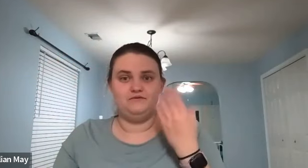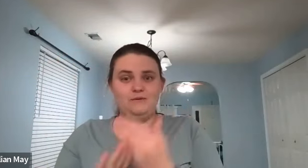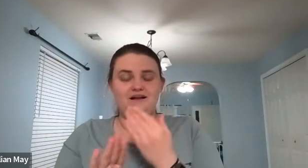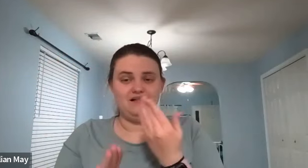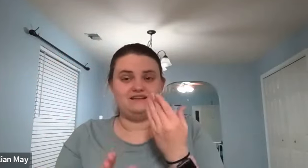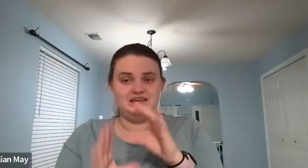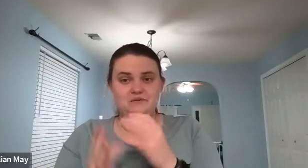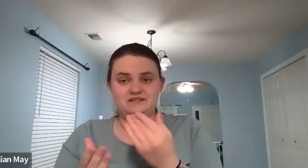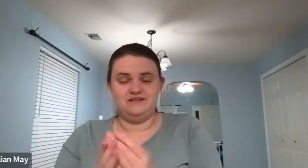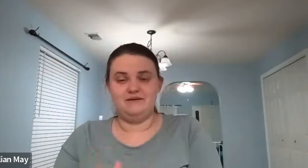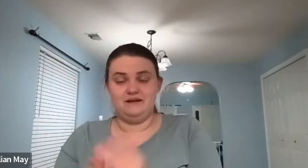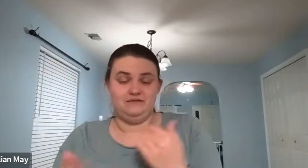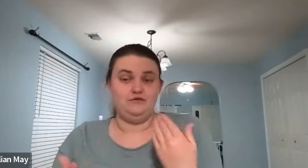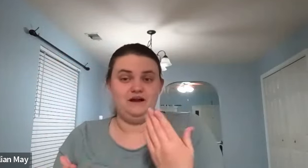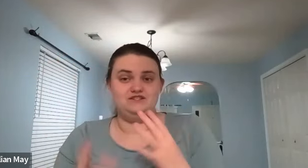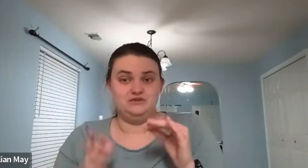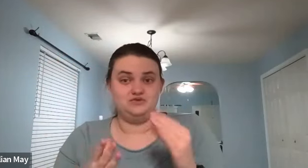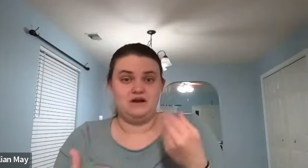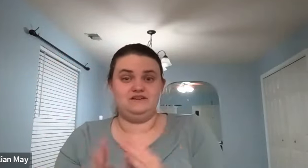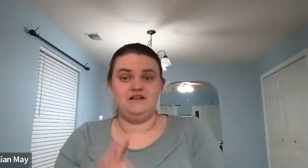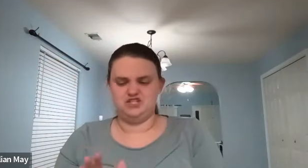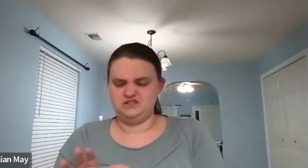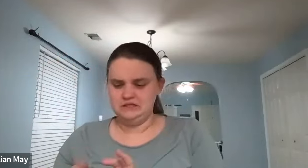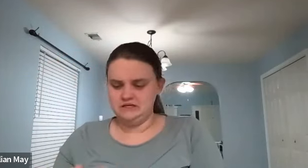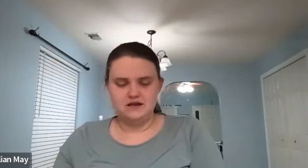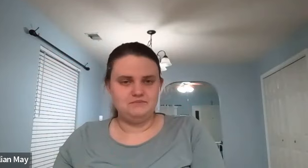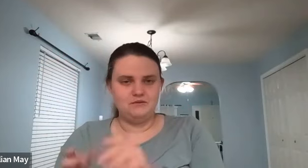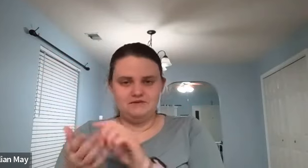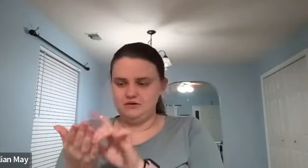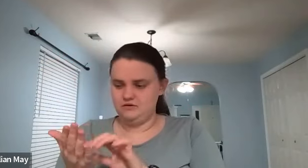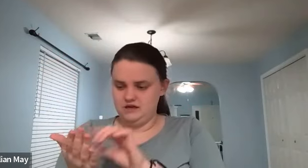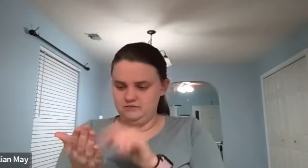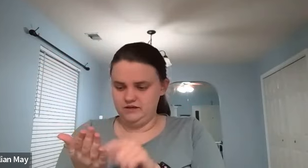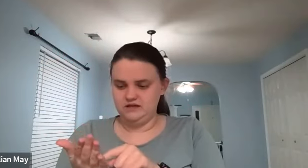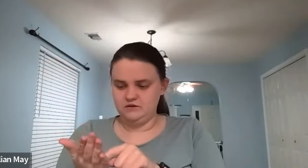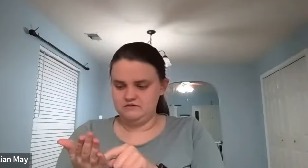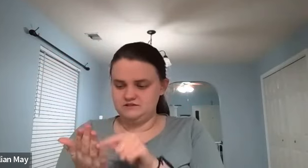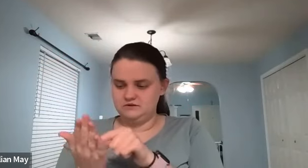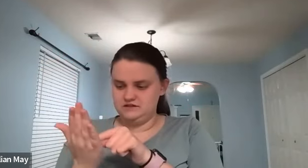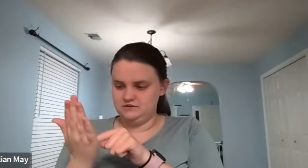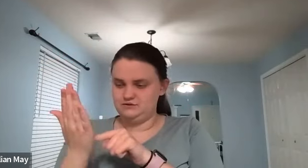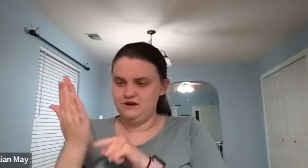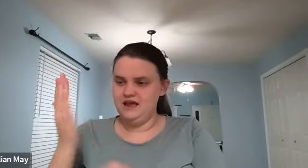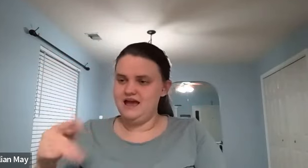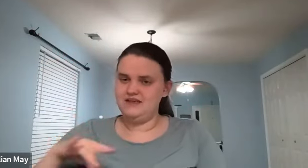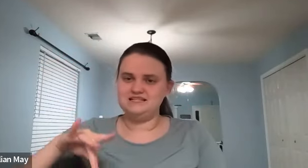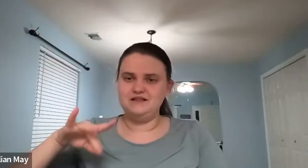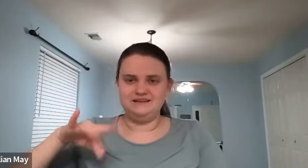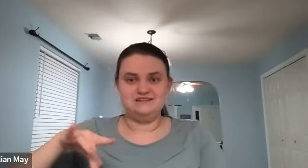my class came into class, like before my students arrived into class, just typing on my phone. Okay, we need to go over this word, this word, this word. And then as I like